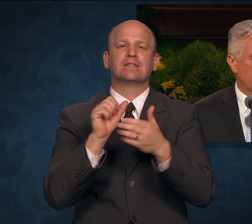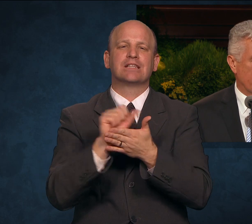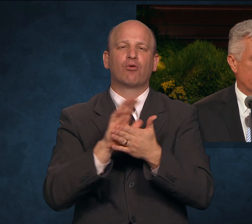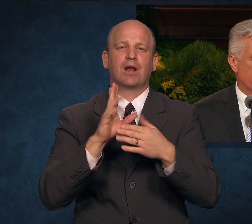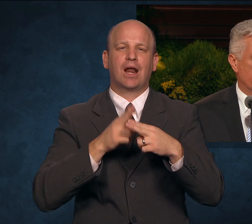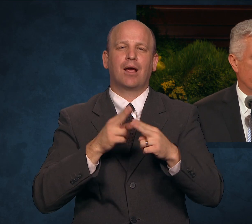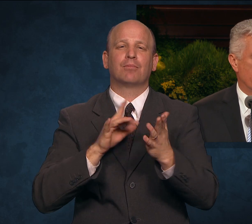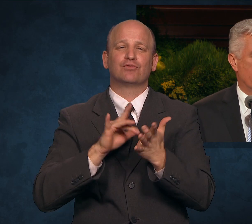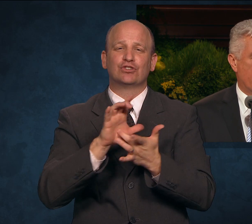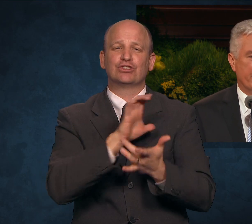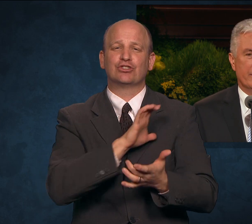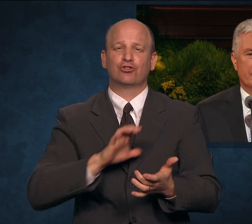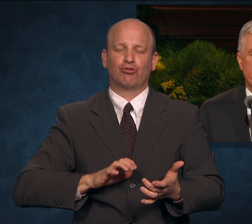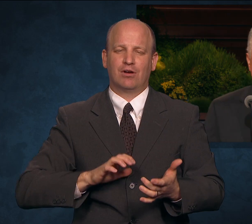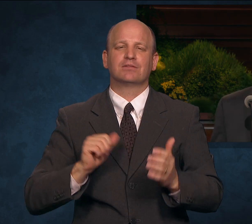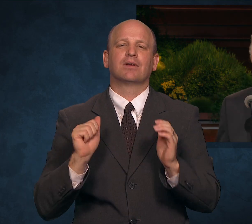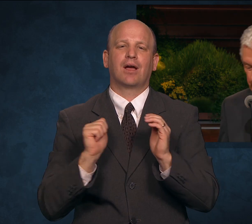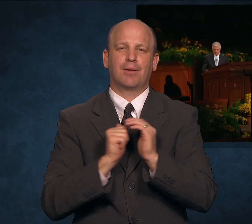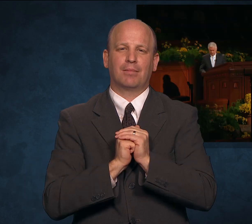Jesus Christ